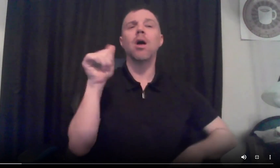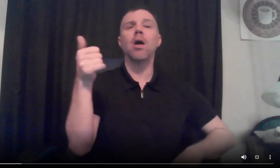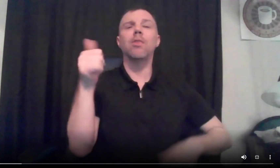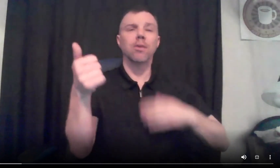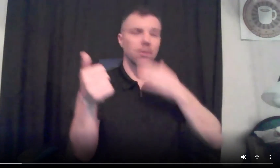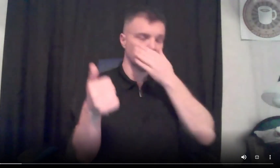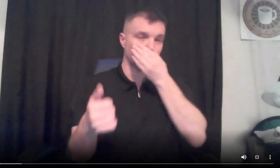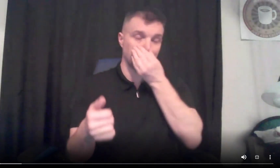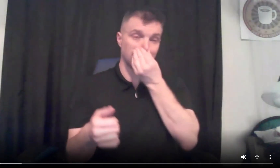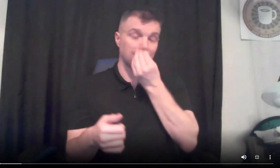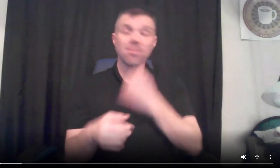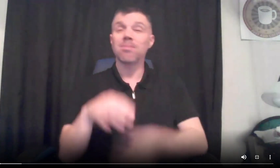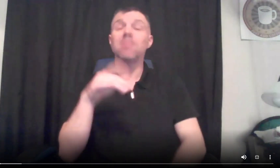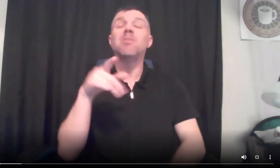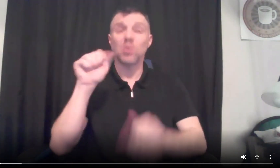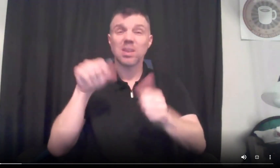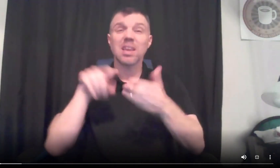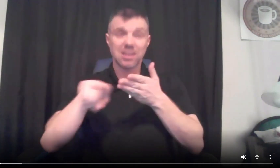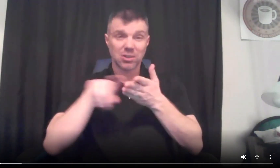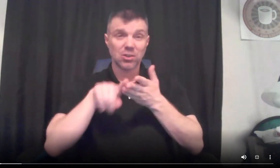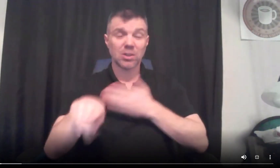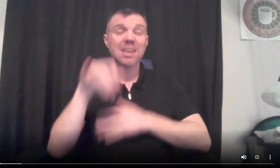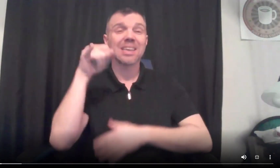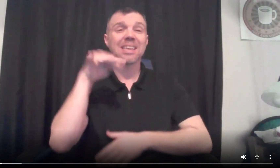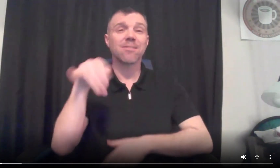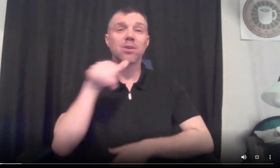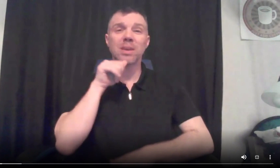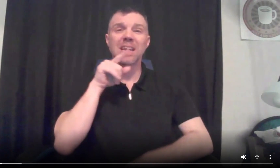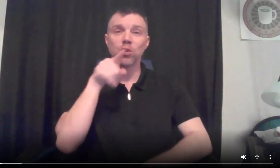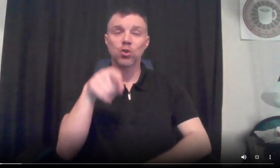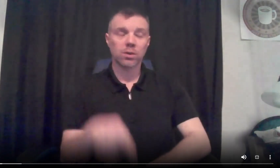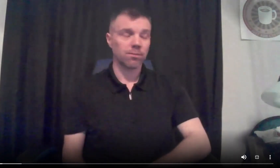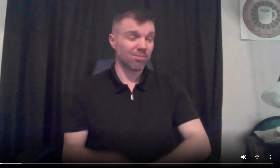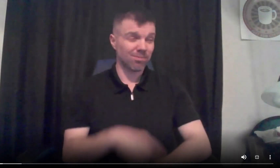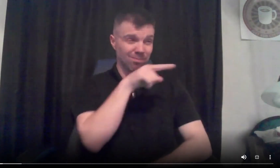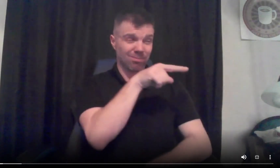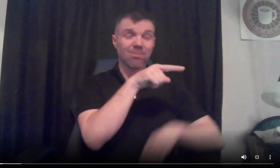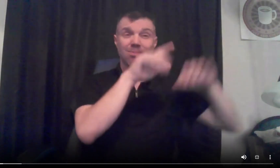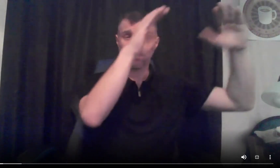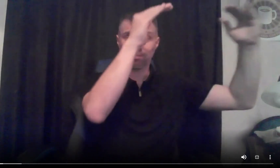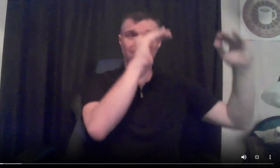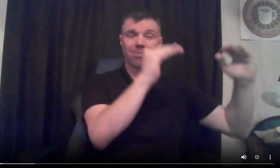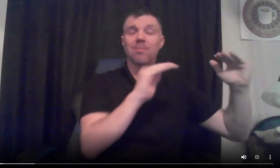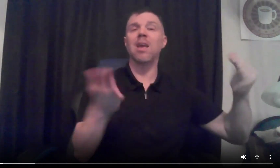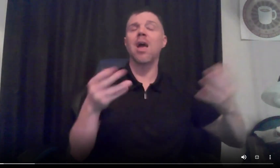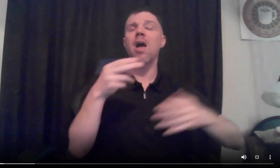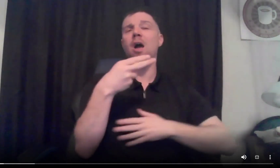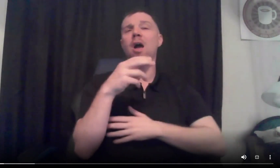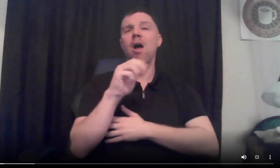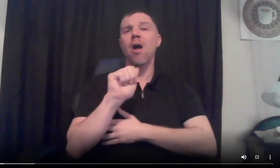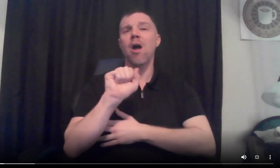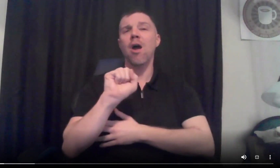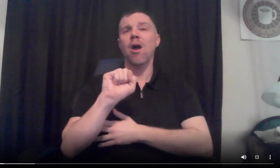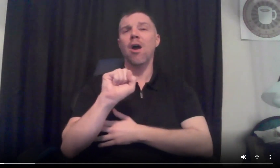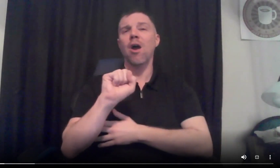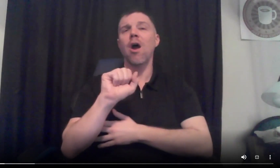In the North area, they had small farms. What else? If you're not sure, you can check.